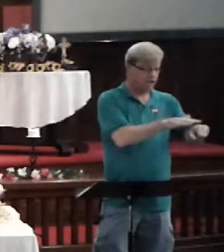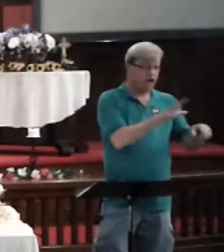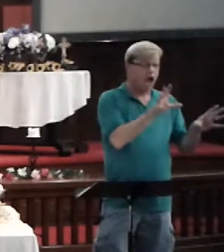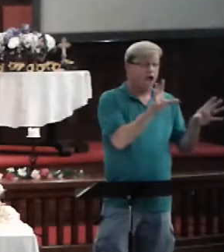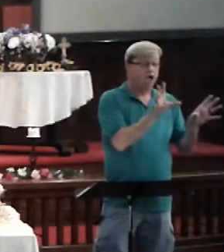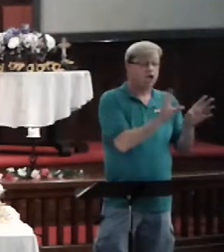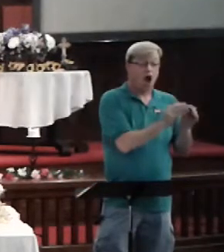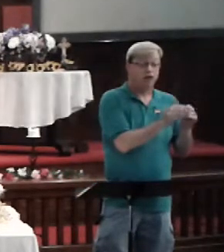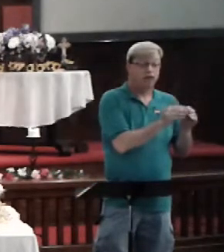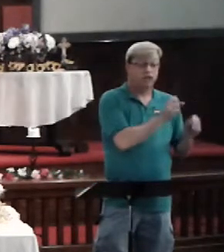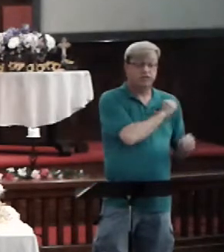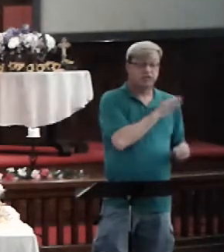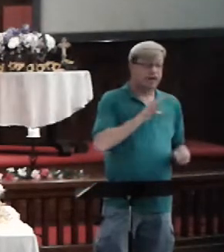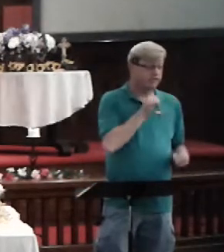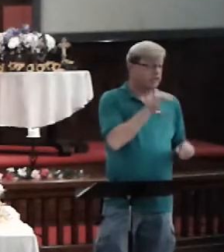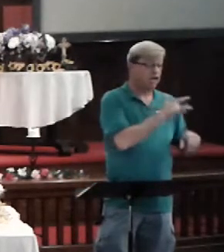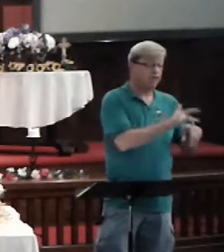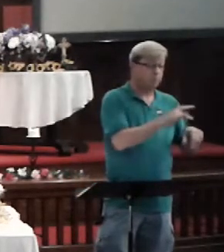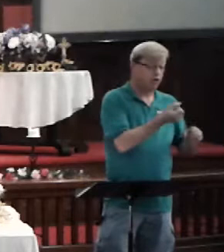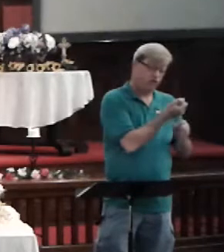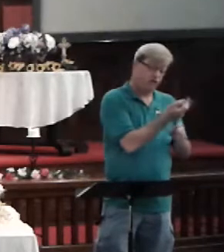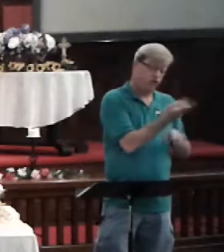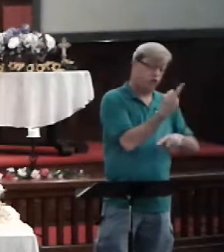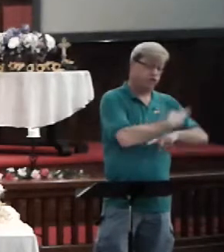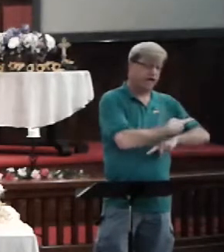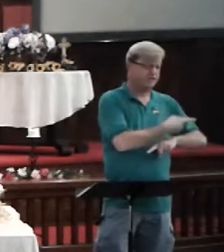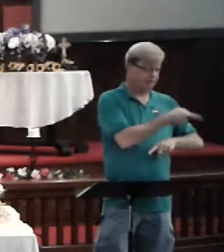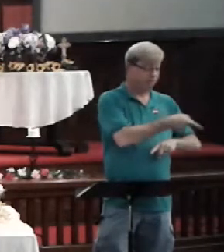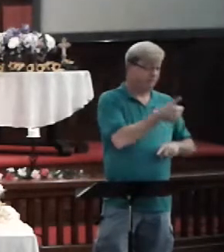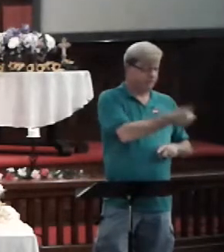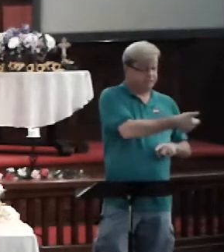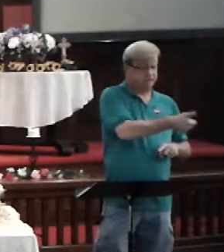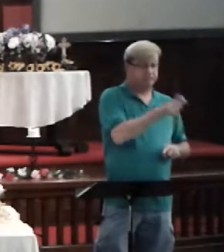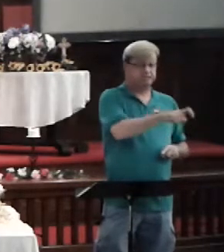available for a few days. They were taking some rest. Hallelujah.